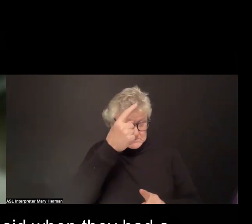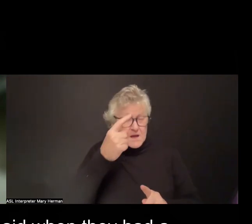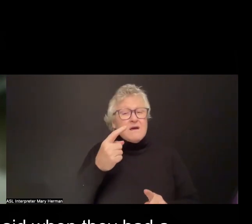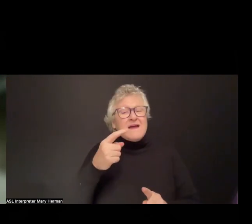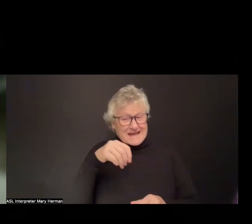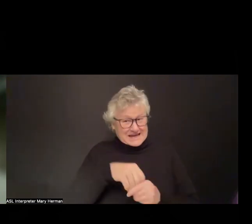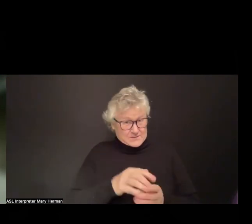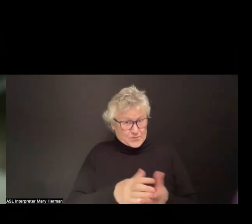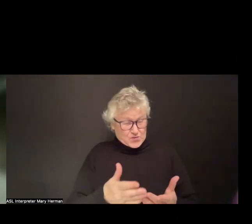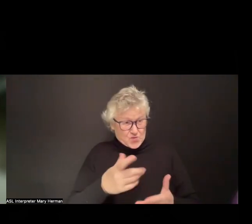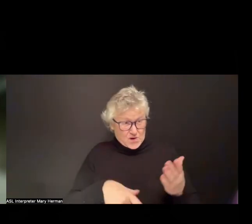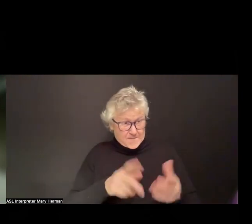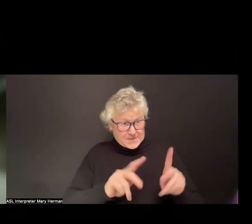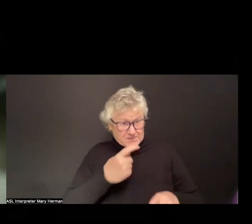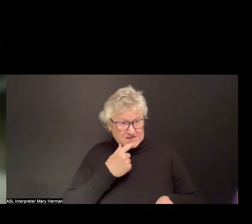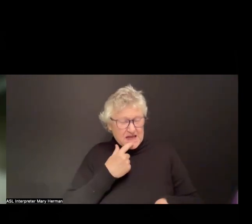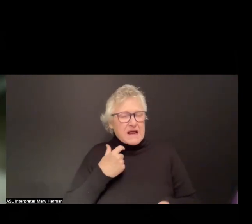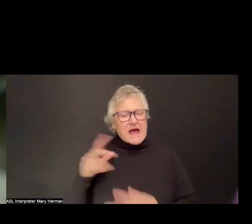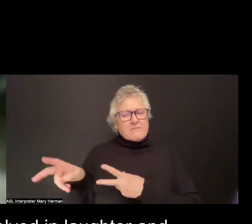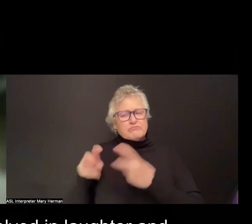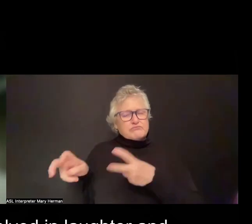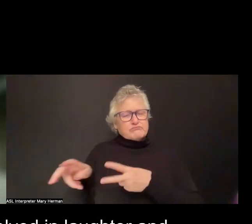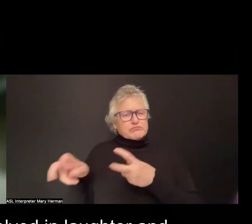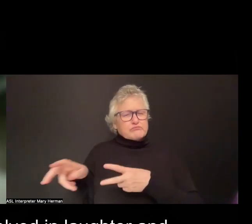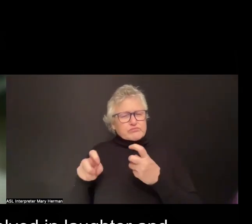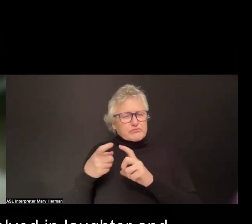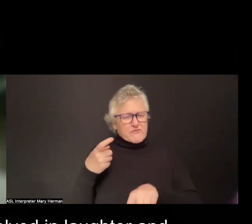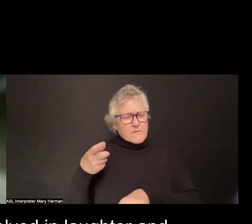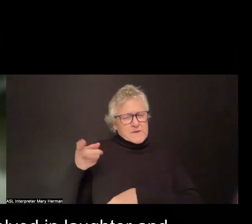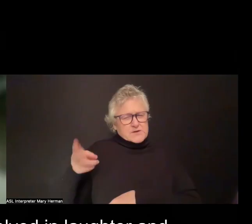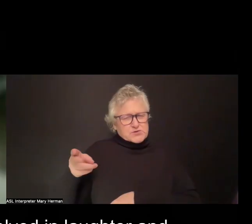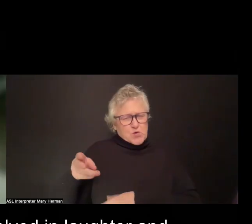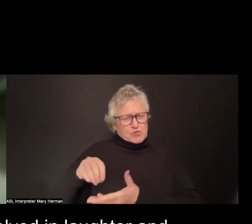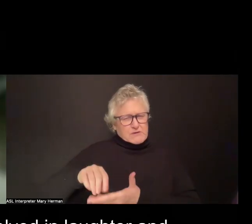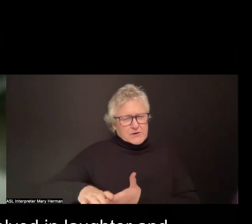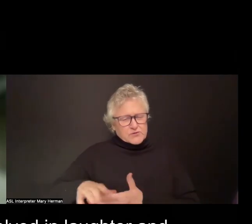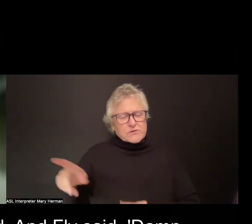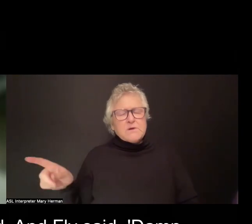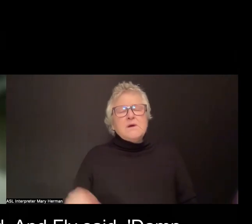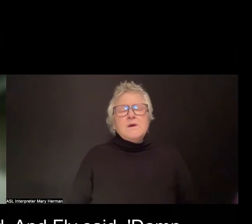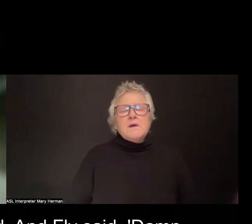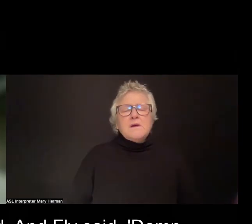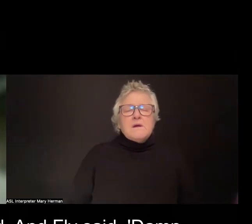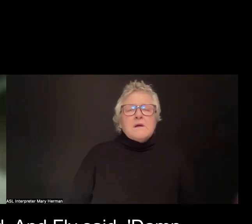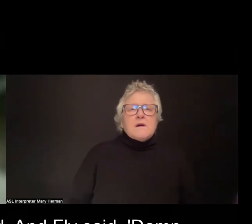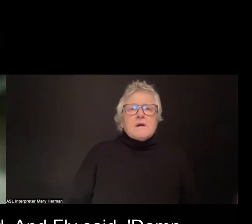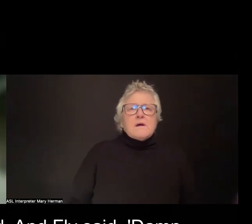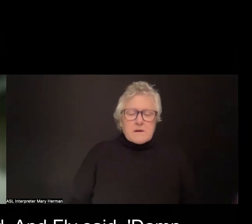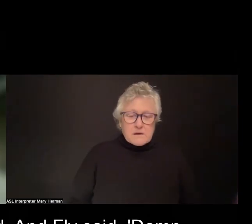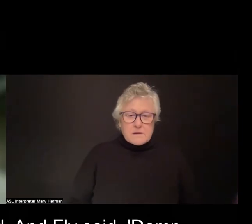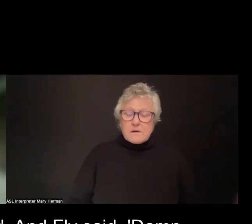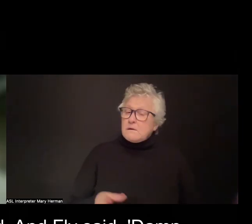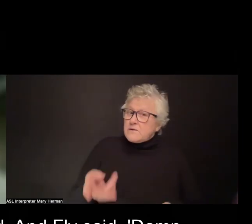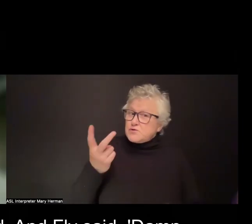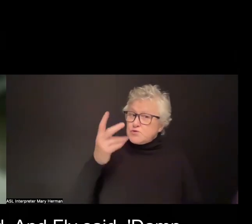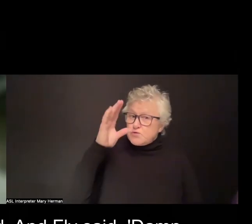led a mutiny and turned to piracy. The 2 boys dissolved in laughter, and through gasps and tears, the not Bostonian added, and Fly